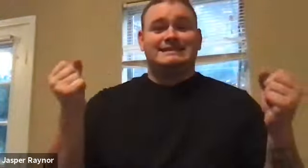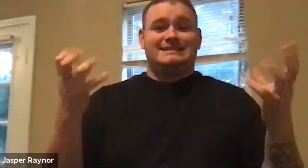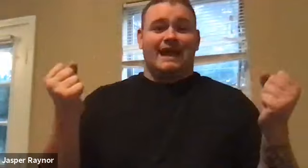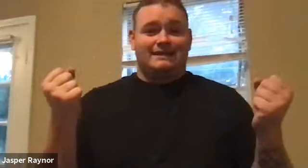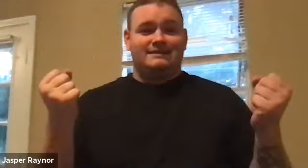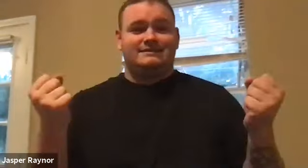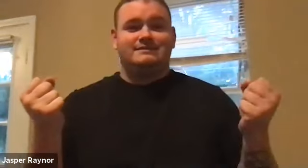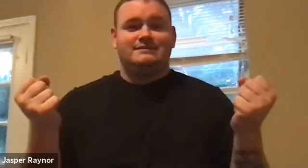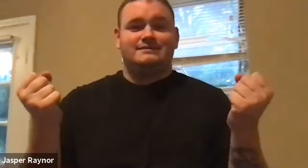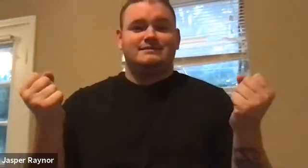Sign.